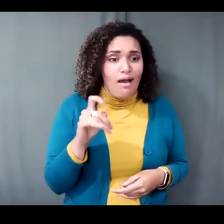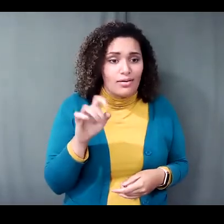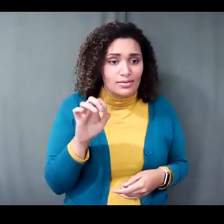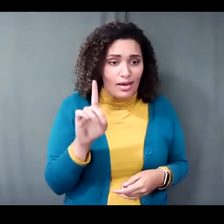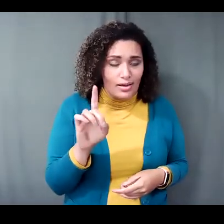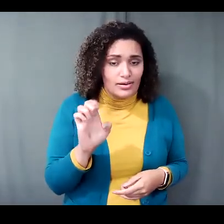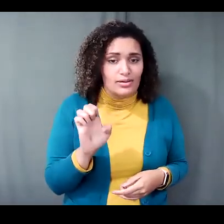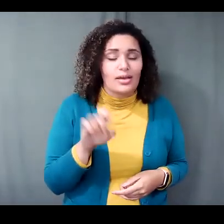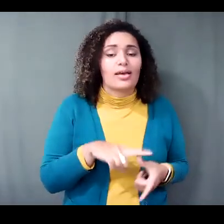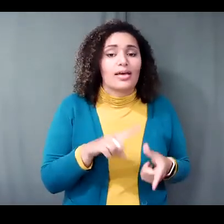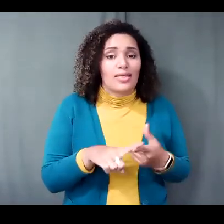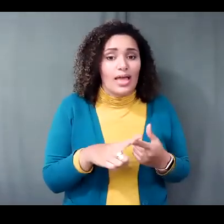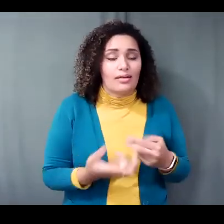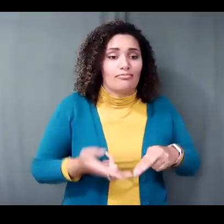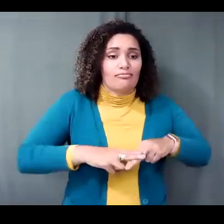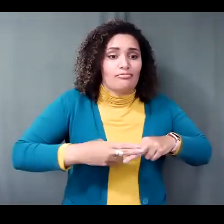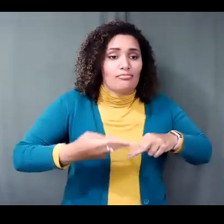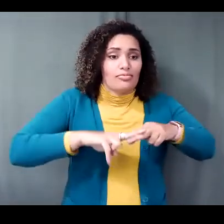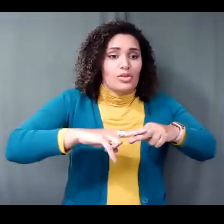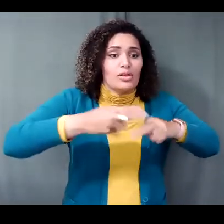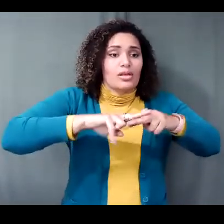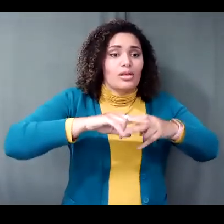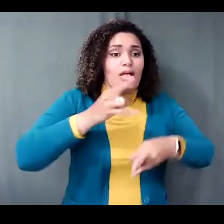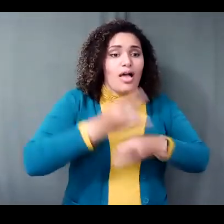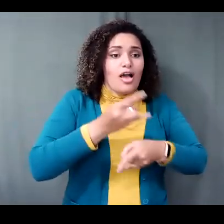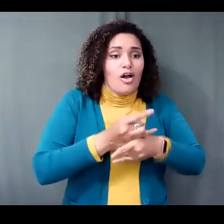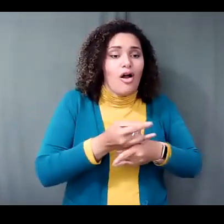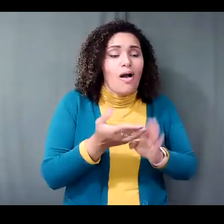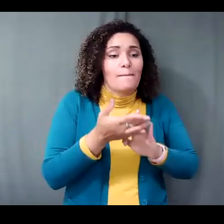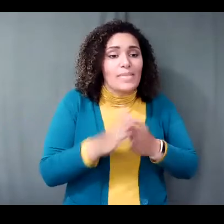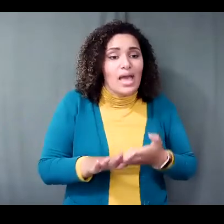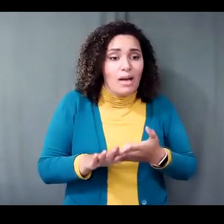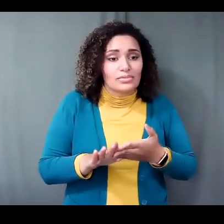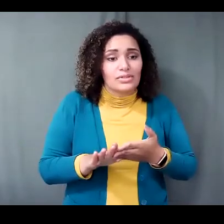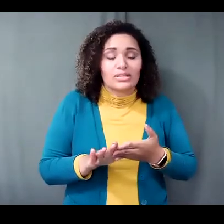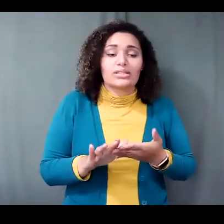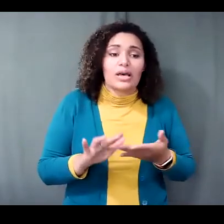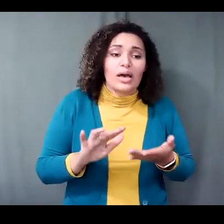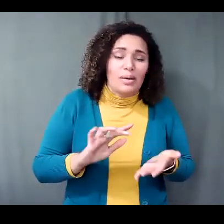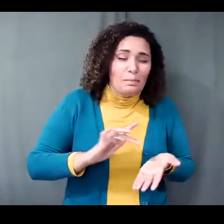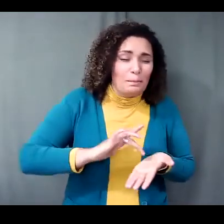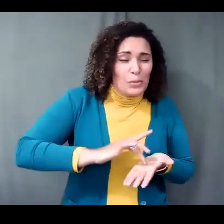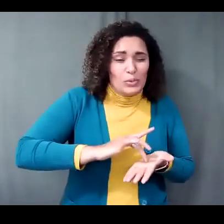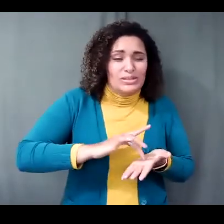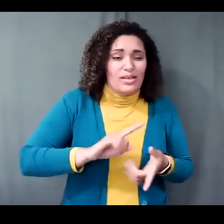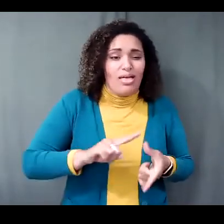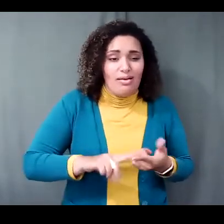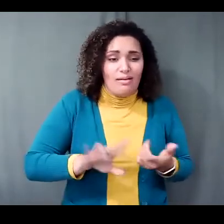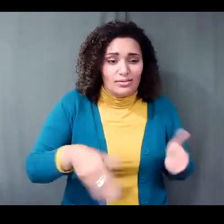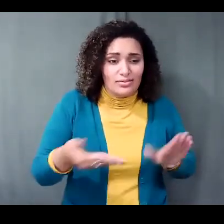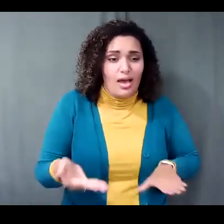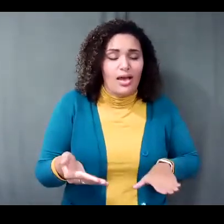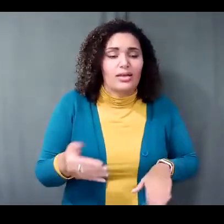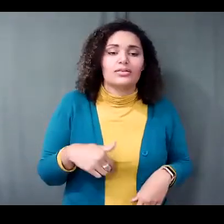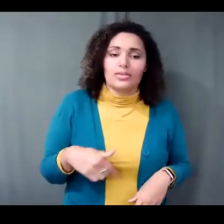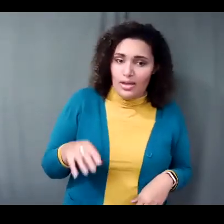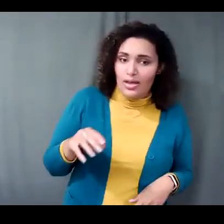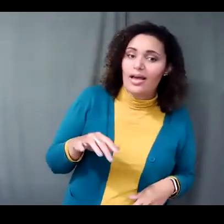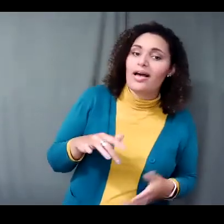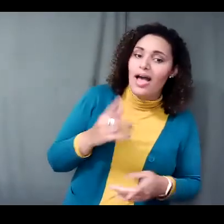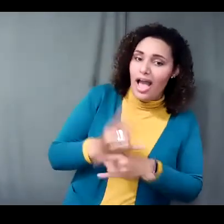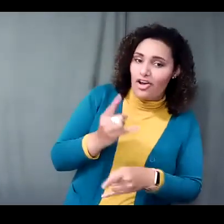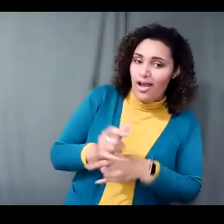and more alcohol, the alcohol that they create actually becomes poisonous to them, and they die. Just like we were talking about, alcohol is an antimicrobial. So